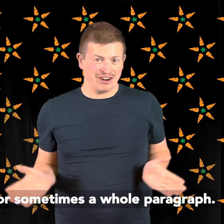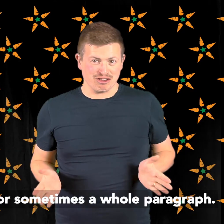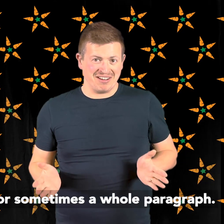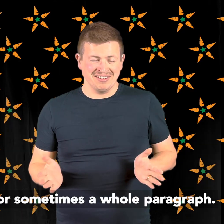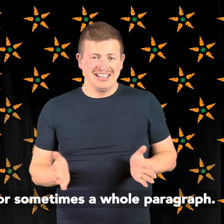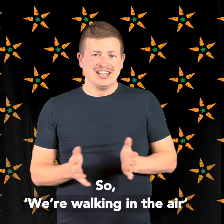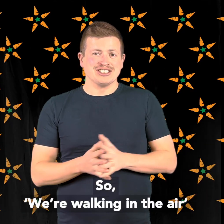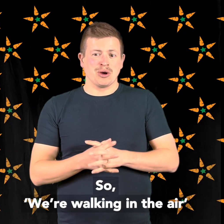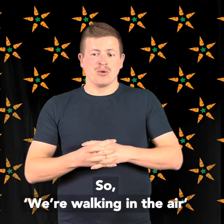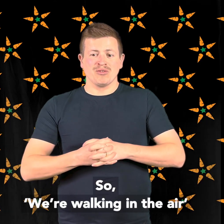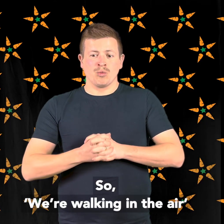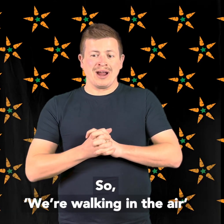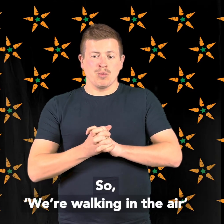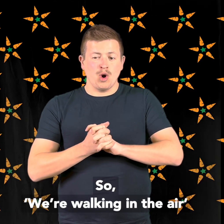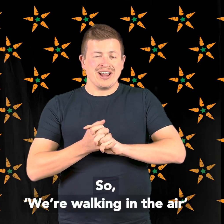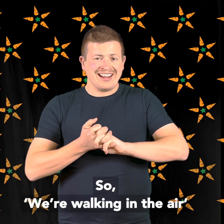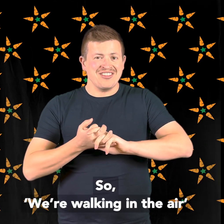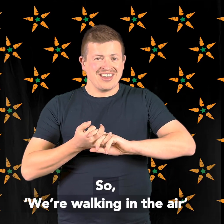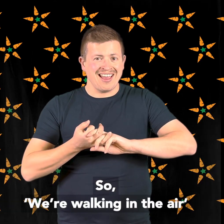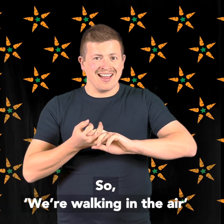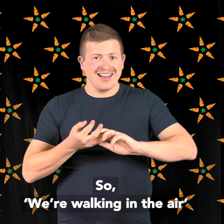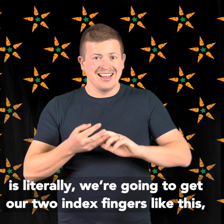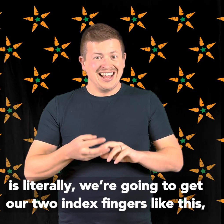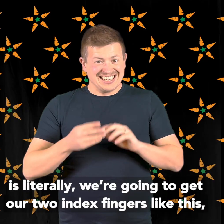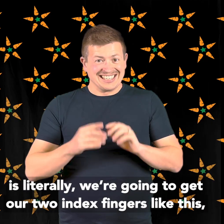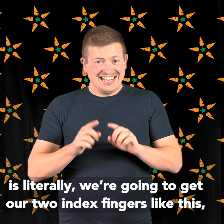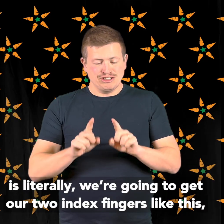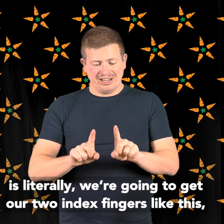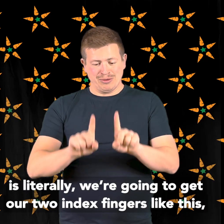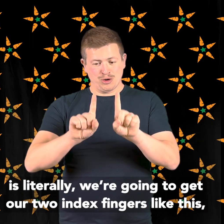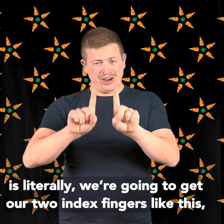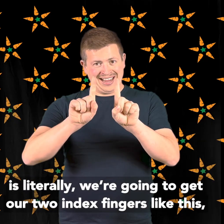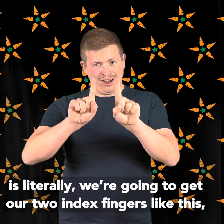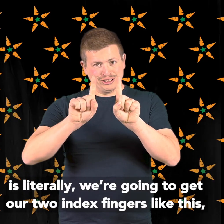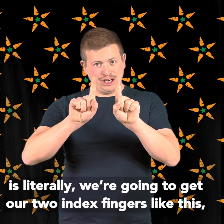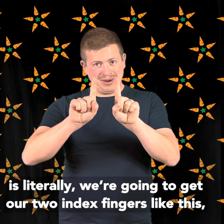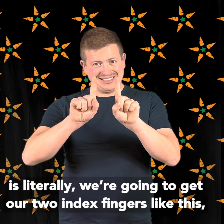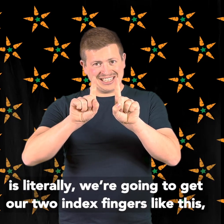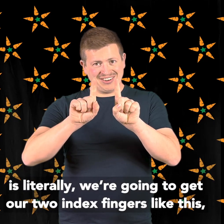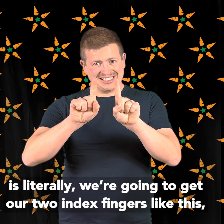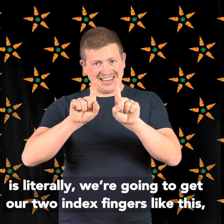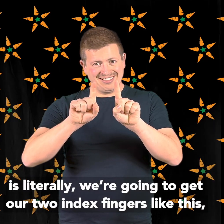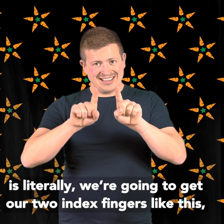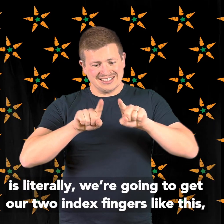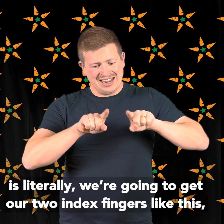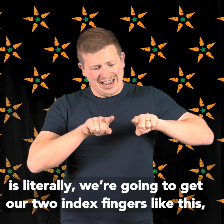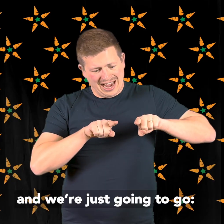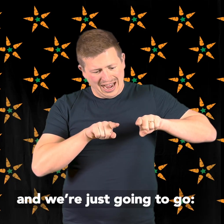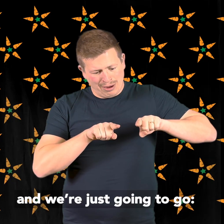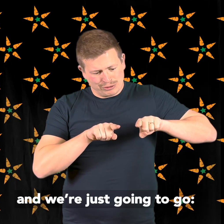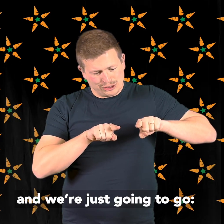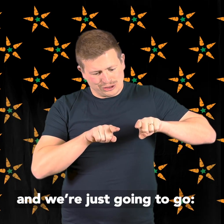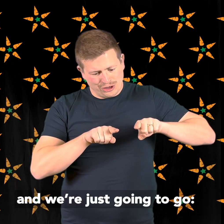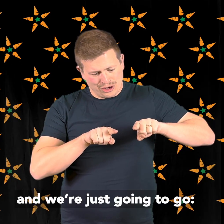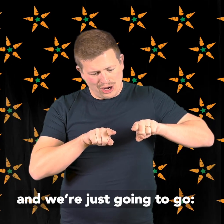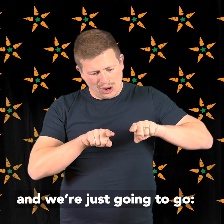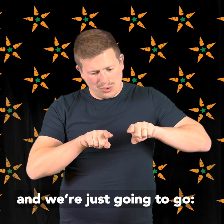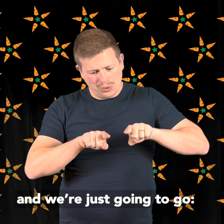paragraph. So "we're walking in the air" is literally, we're going to get our two index fingers like this, and we're just going to go,